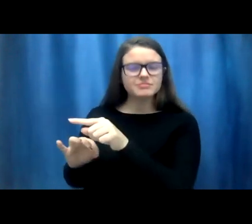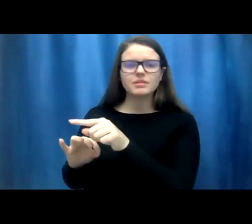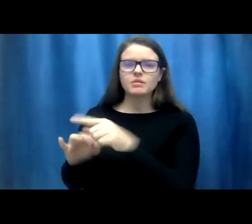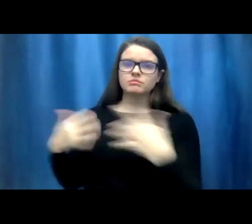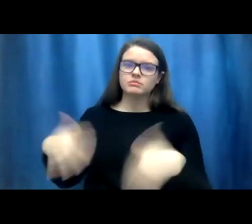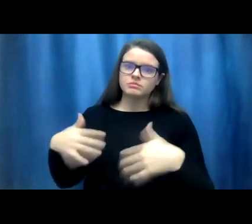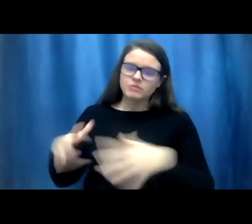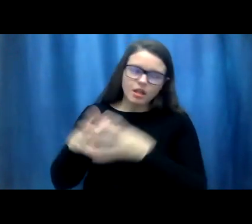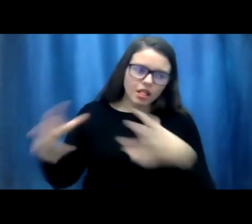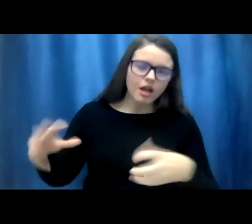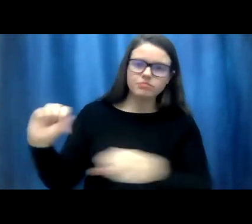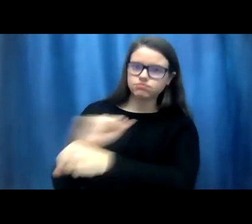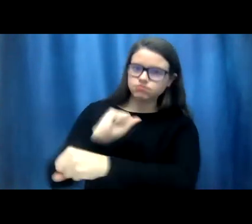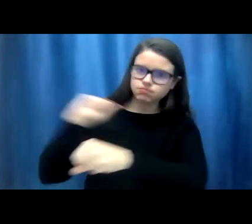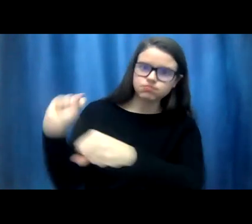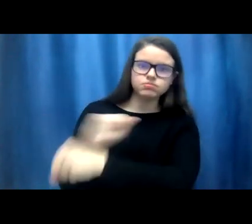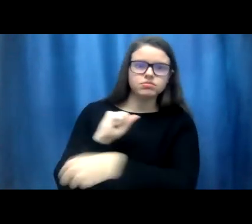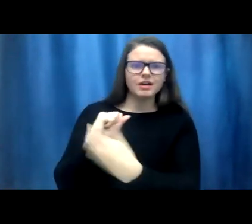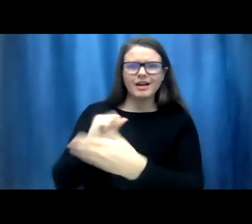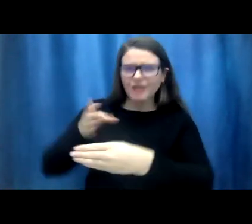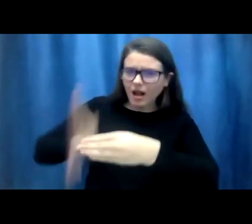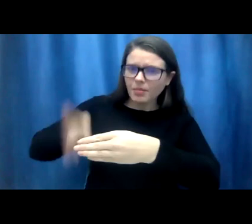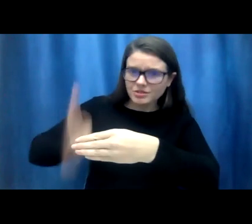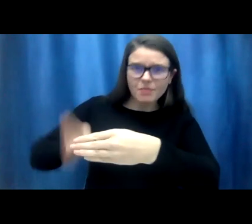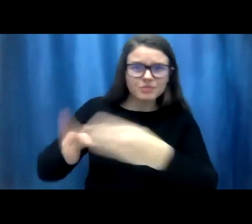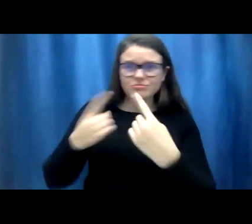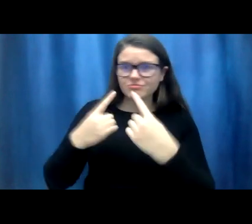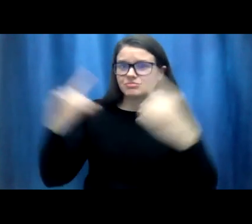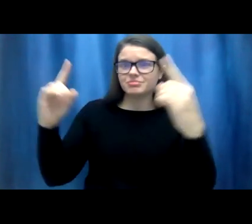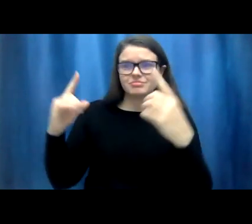amount of work, and they accomplished so much in the